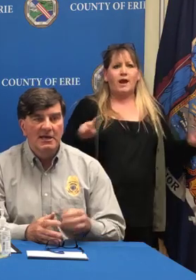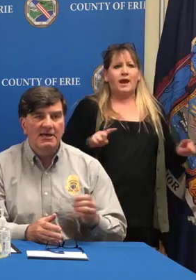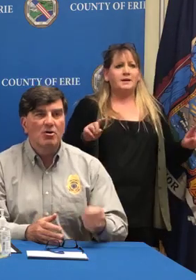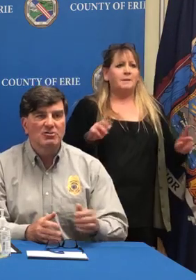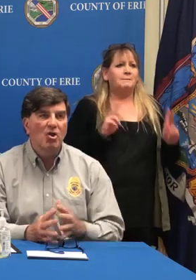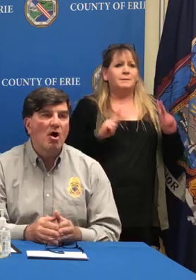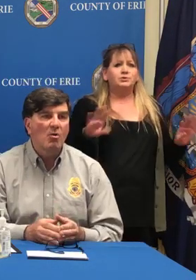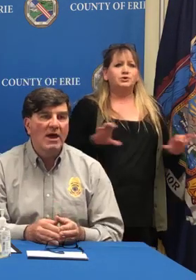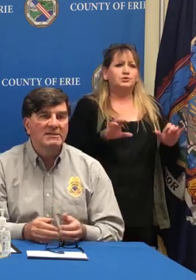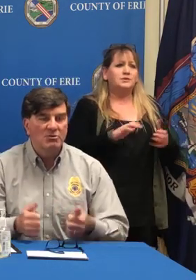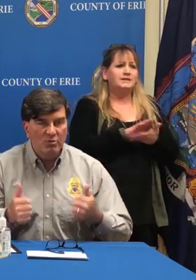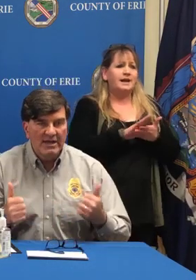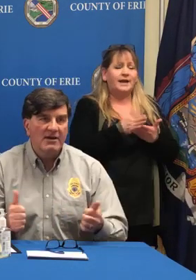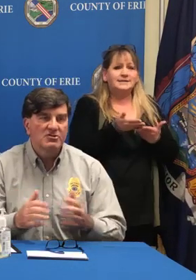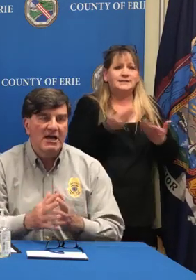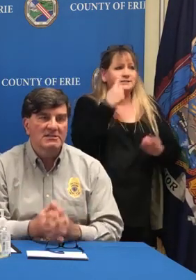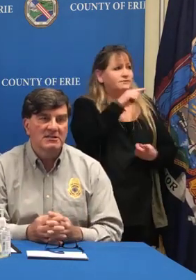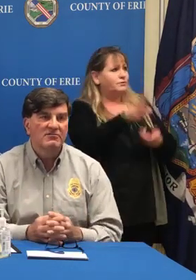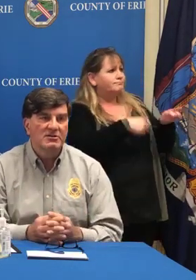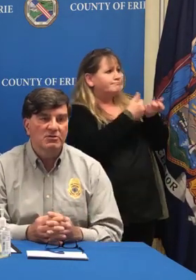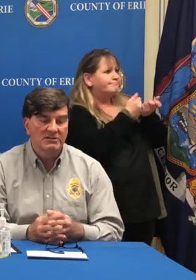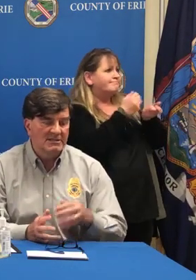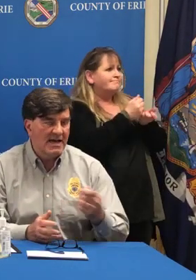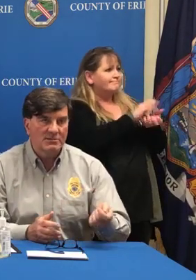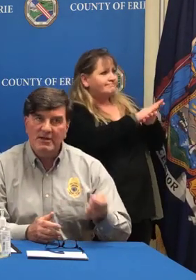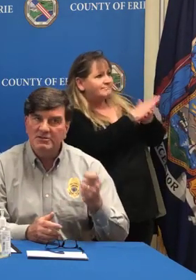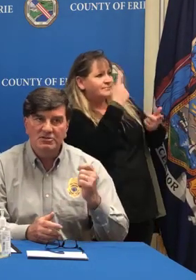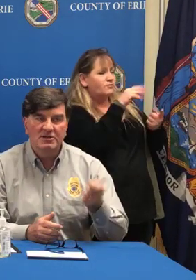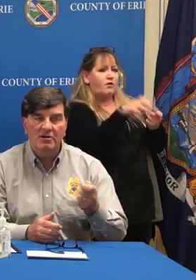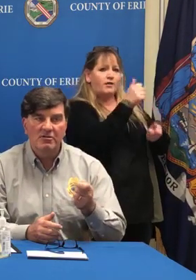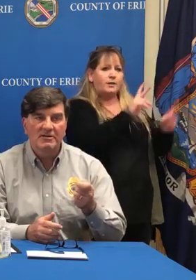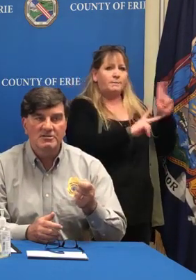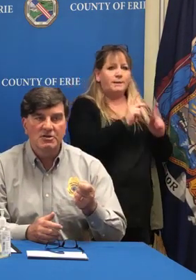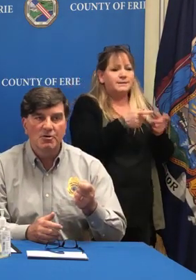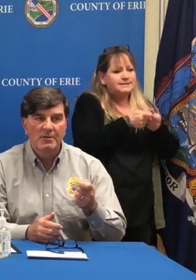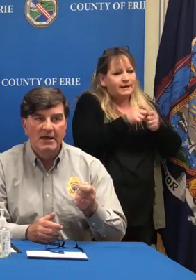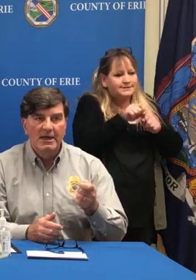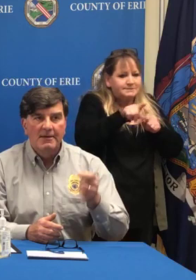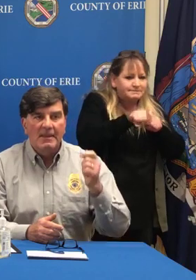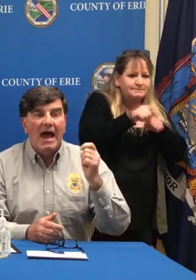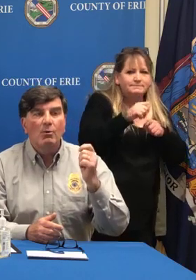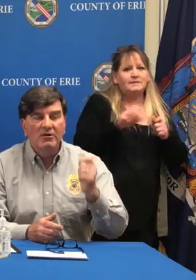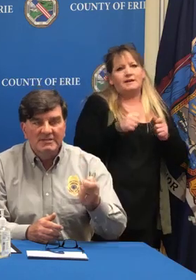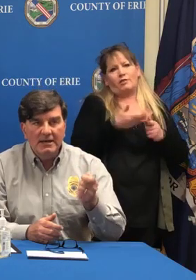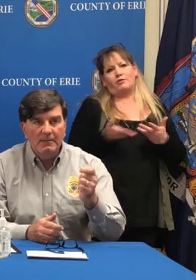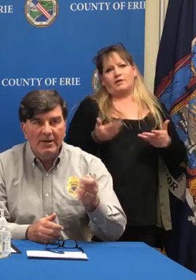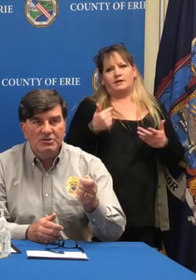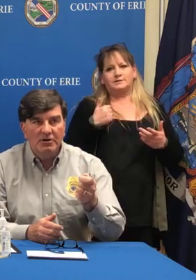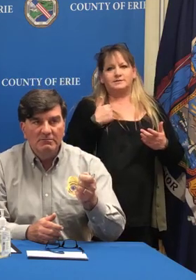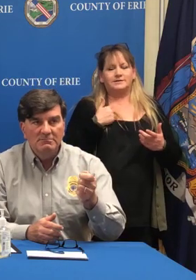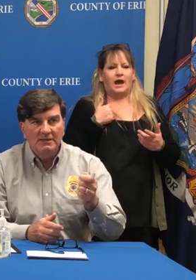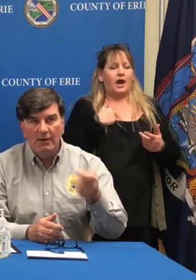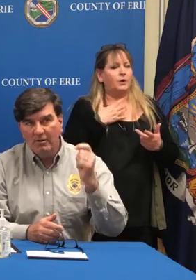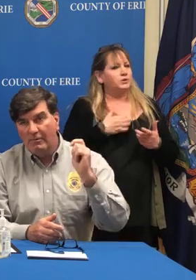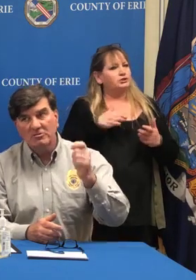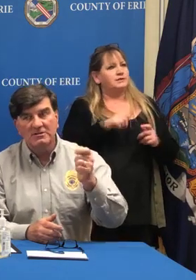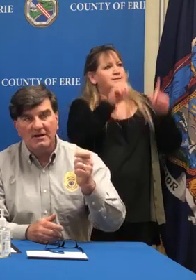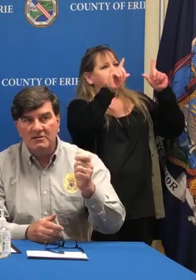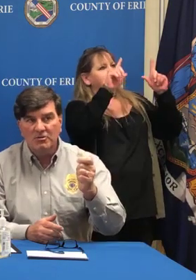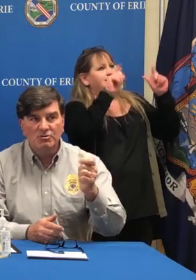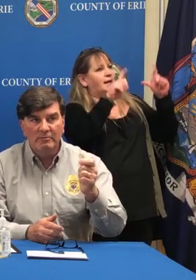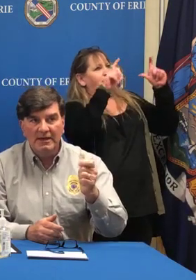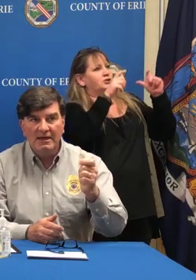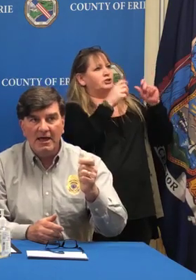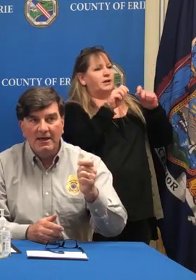kindness, it goes a long way to re-energize individuals, and text messages and other things too. I would have taken a picture, and I would have posted